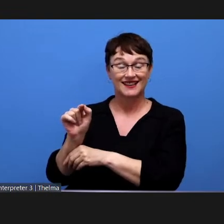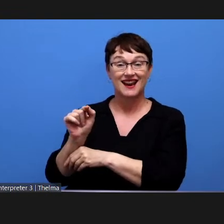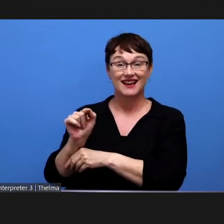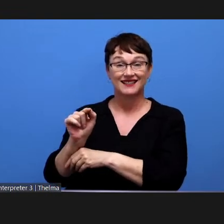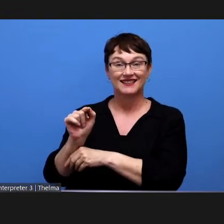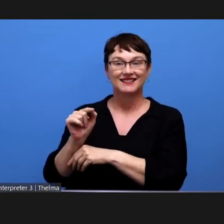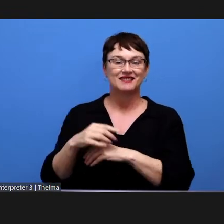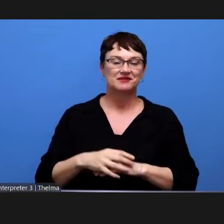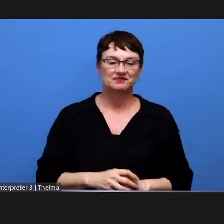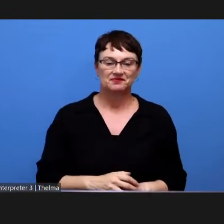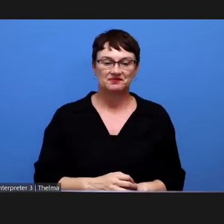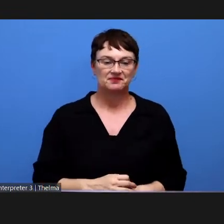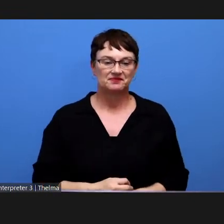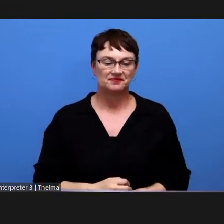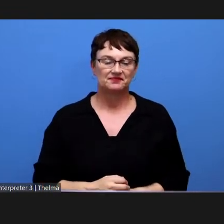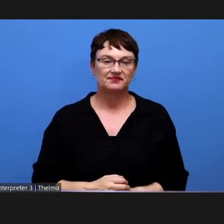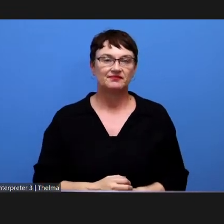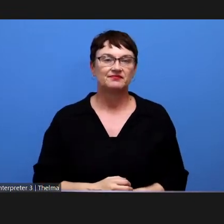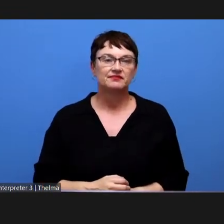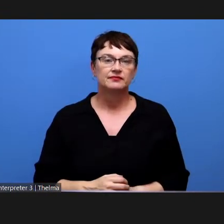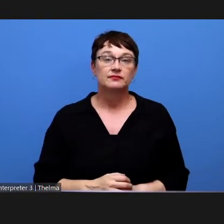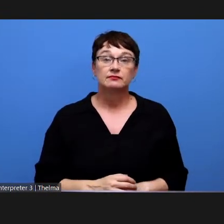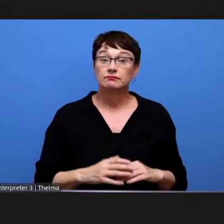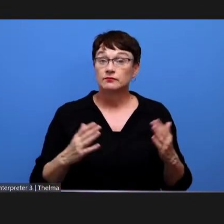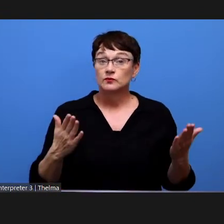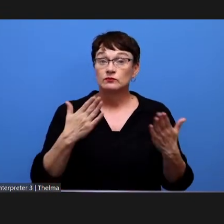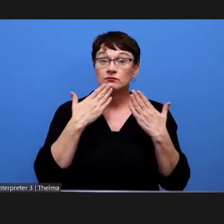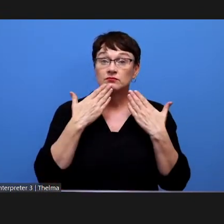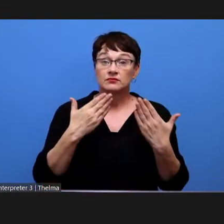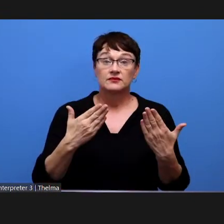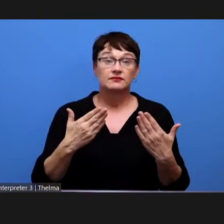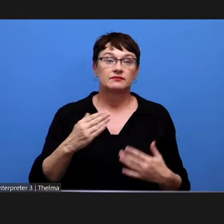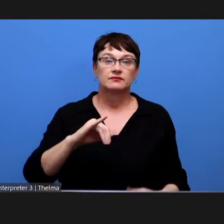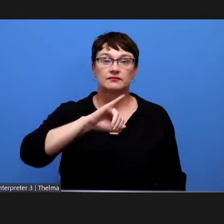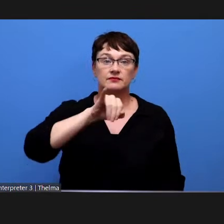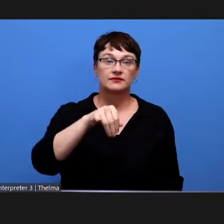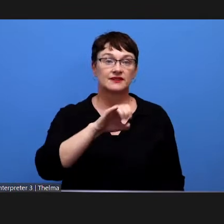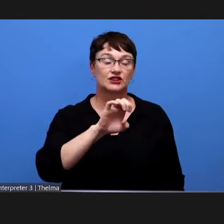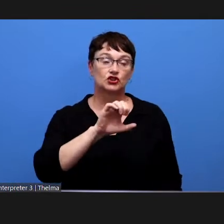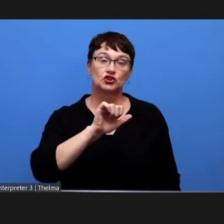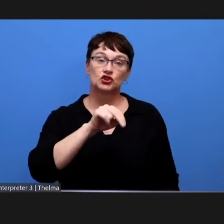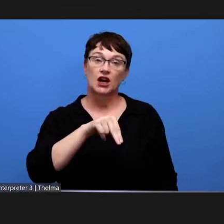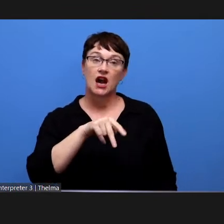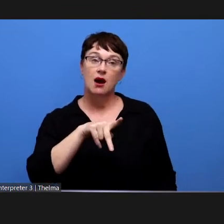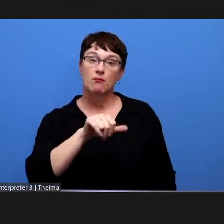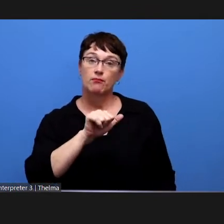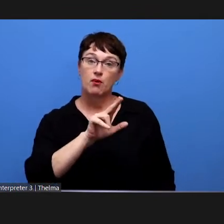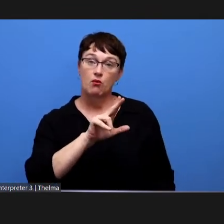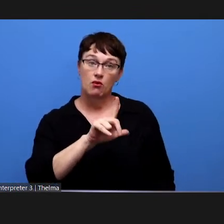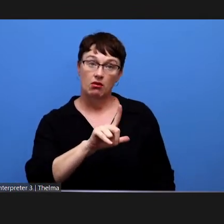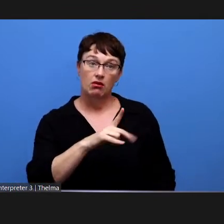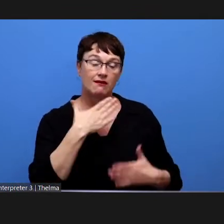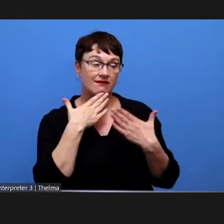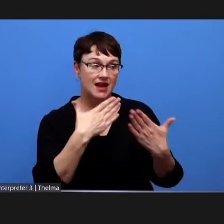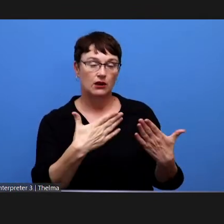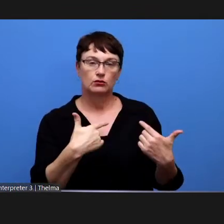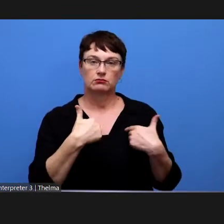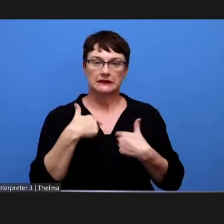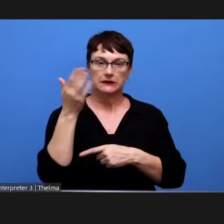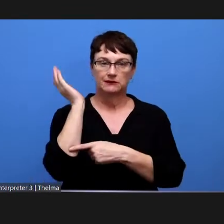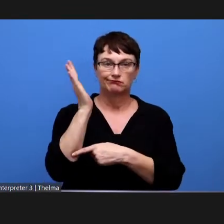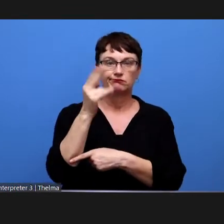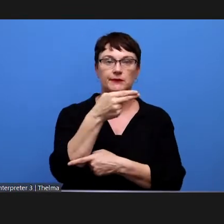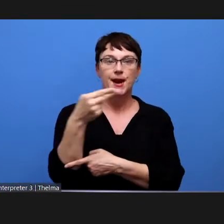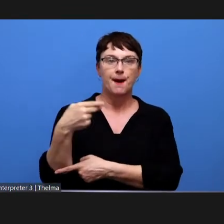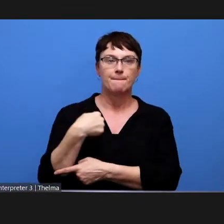good afternoon, everybody. I'm going to report back on the session on SDG 11 Sustainable